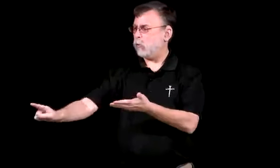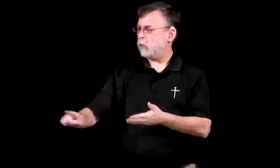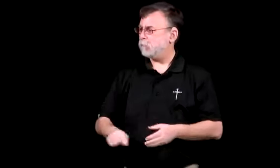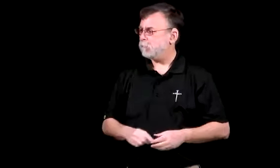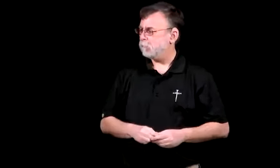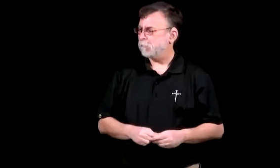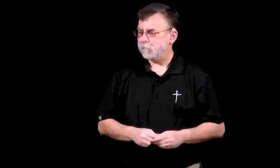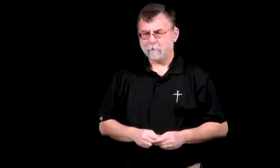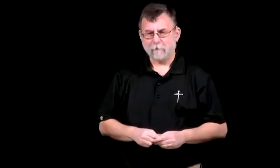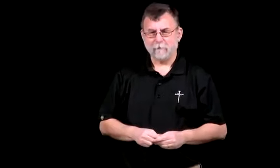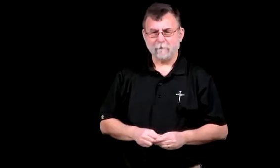How was your week?